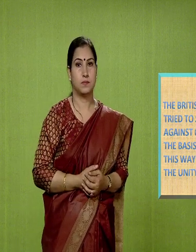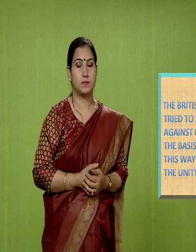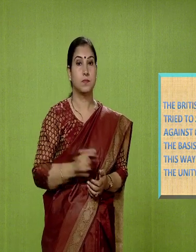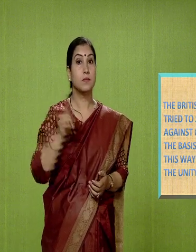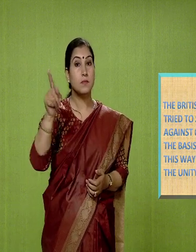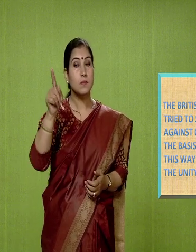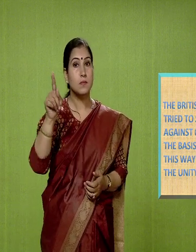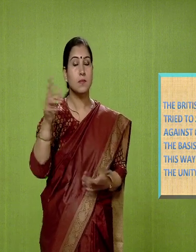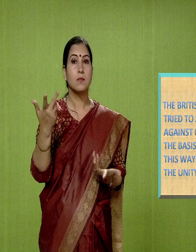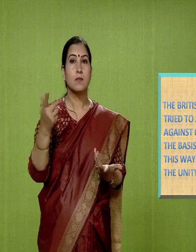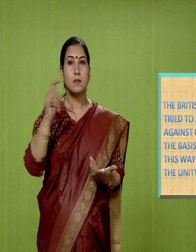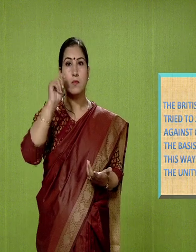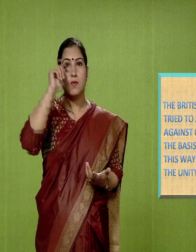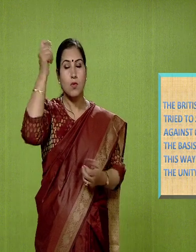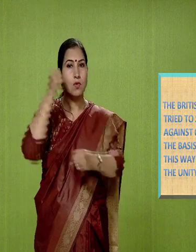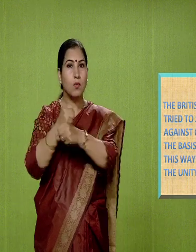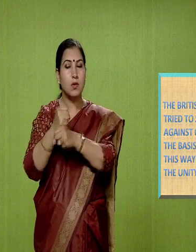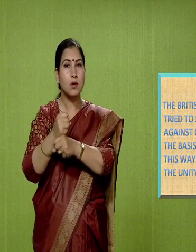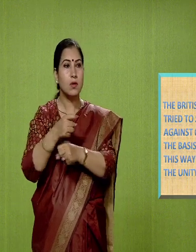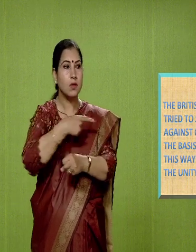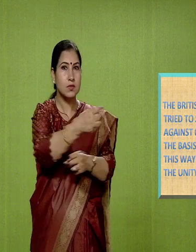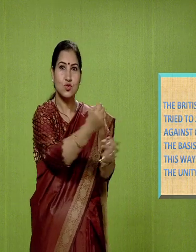they weakened the unity of Indians.